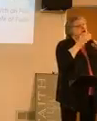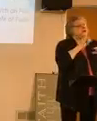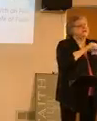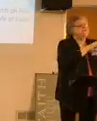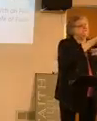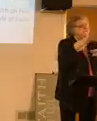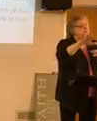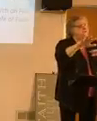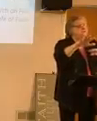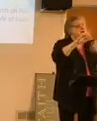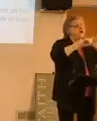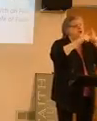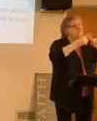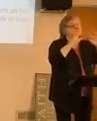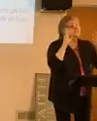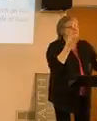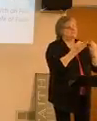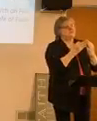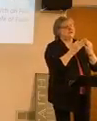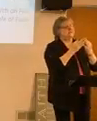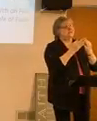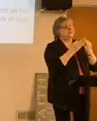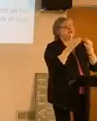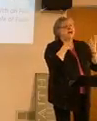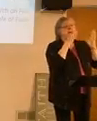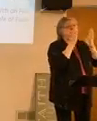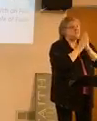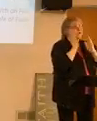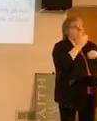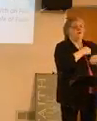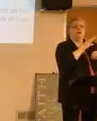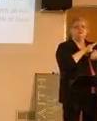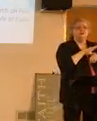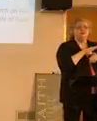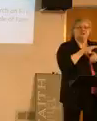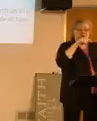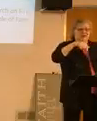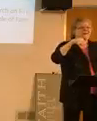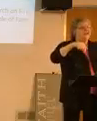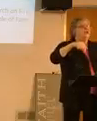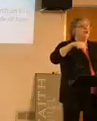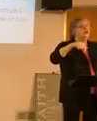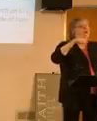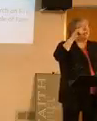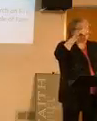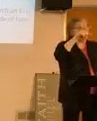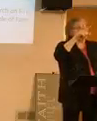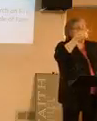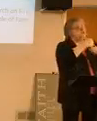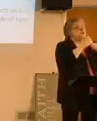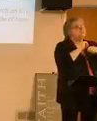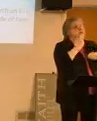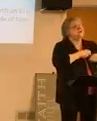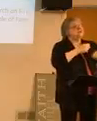friends. And Lord, I pray for our church that you would count us